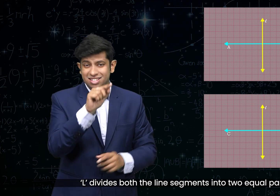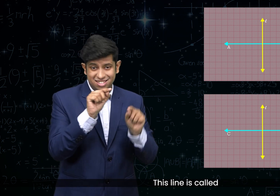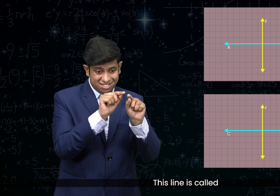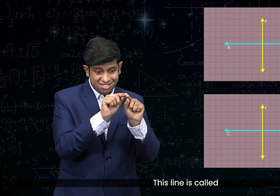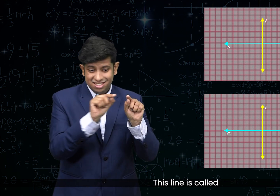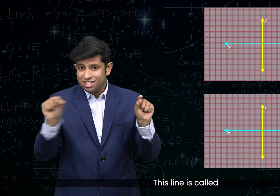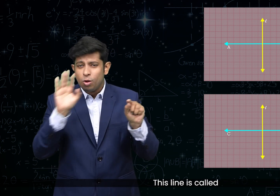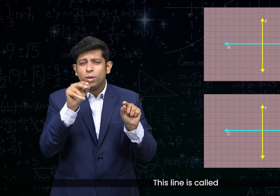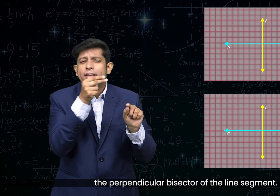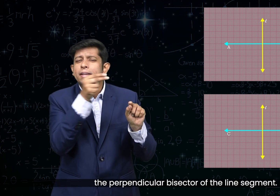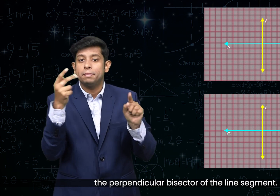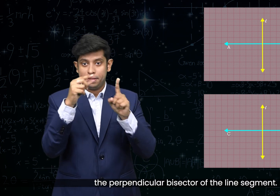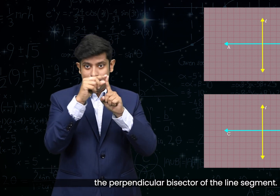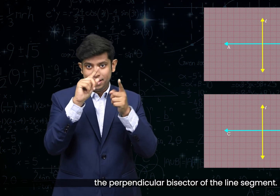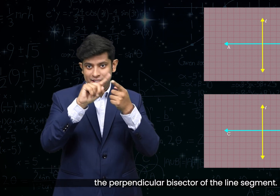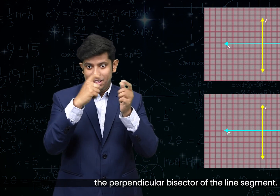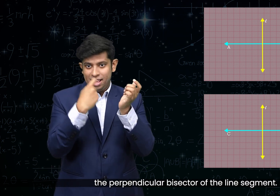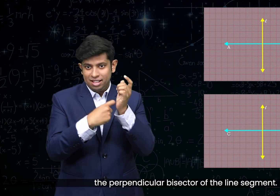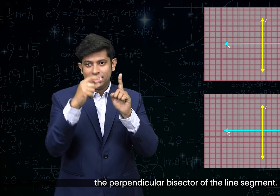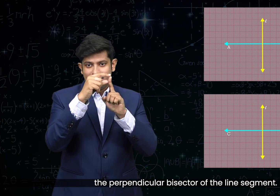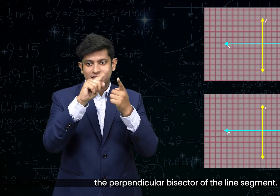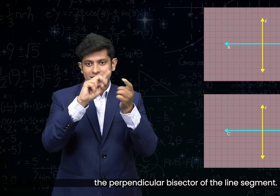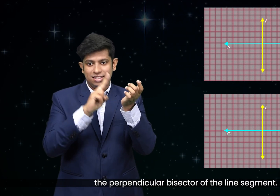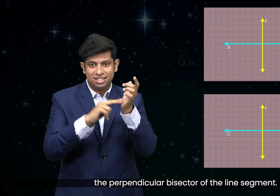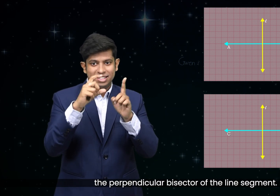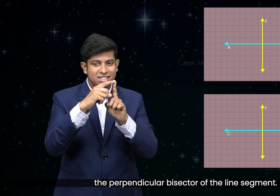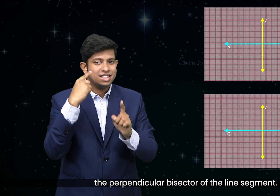This line is called the perpendicular bisector of the line segment.